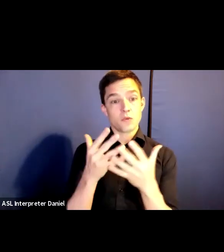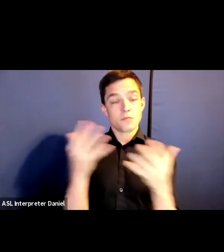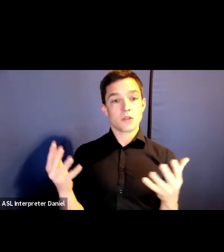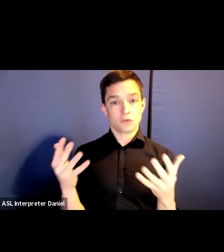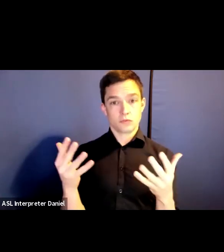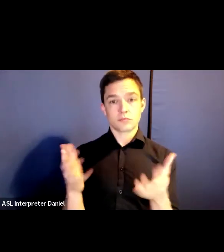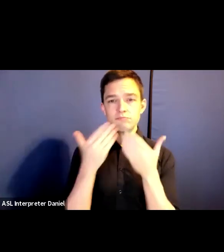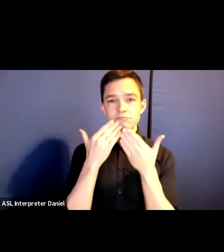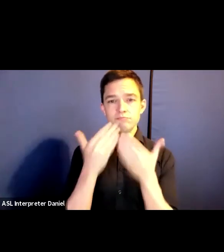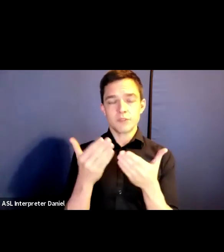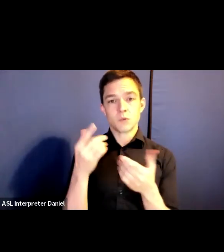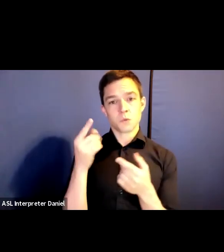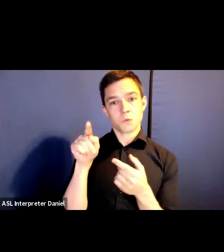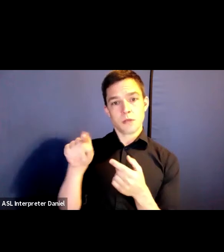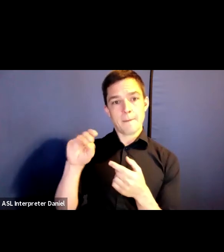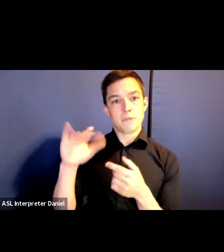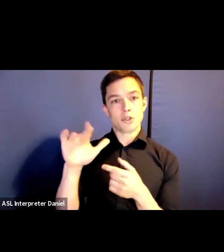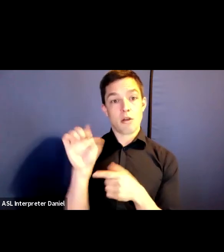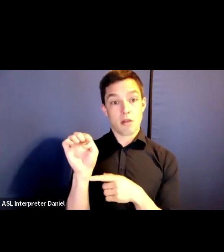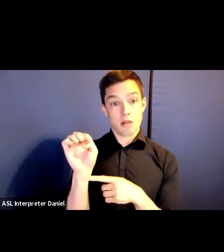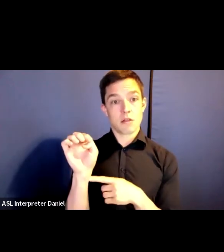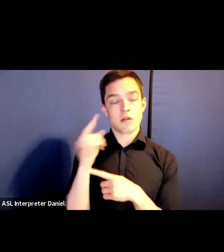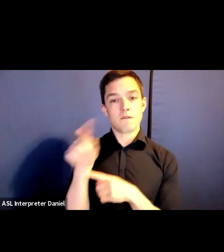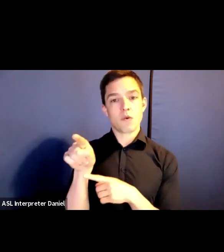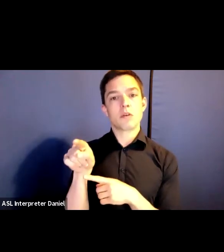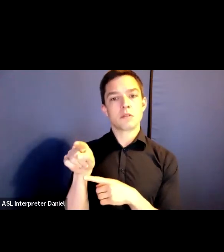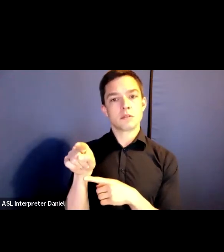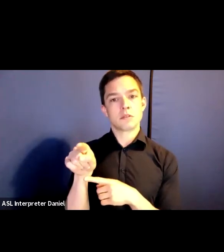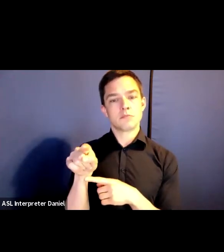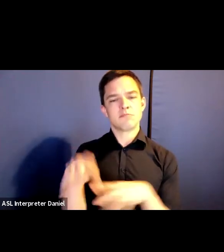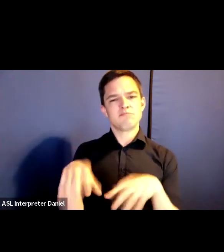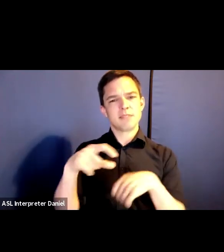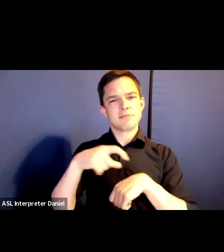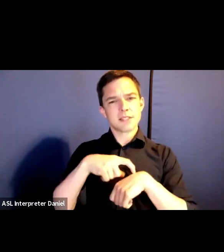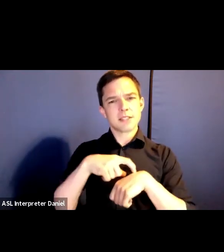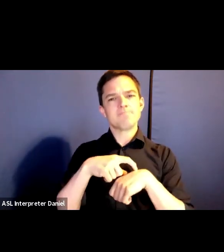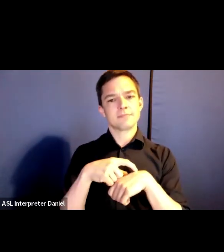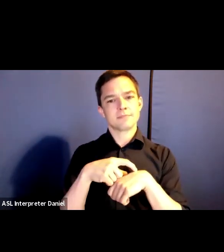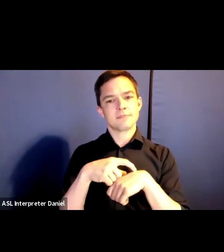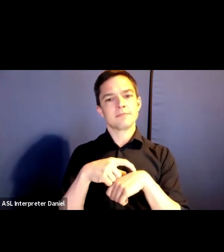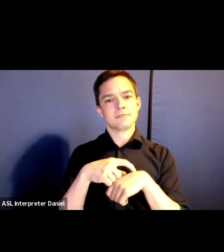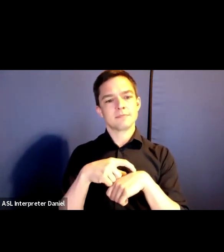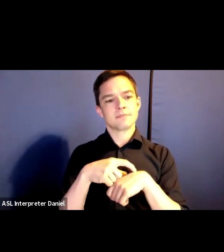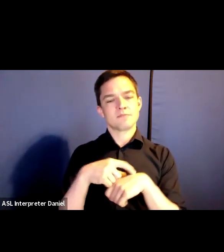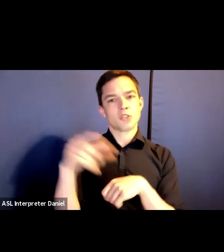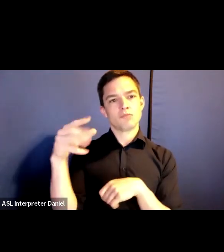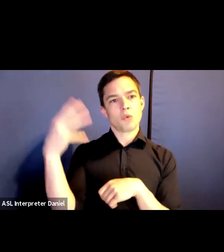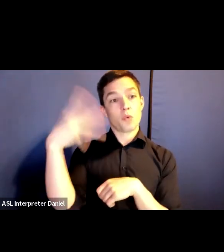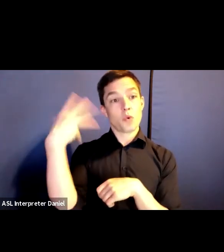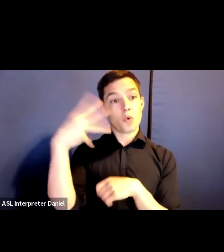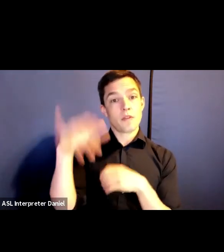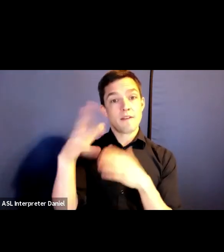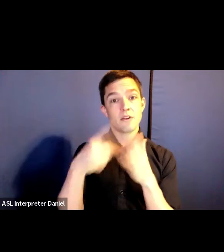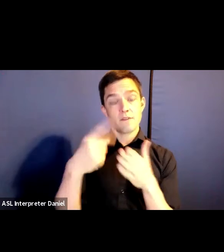and thank you to Michelle for taking the time to record that video for